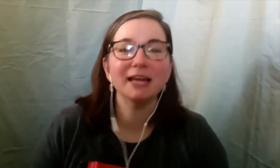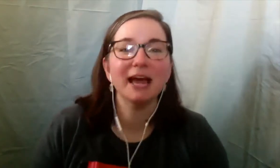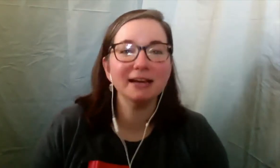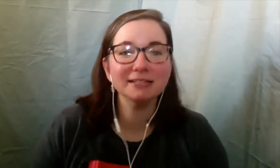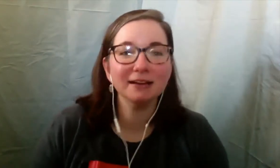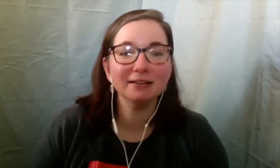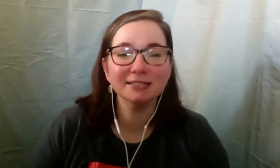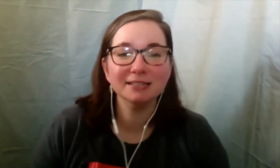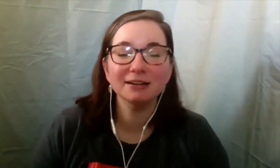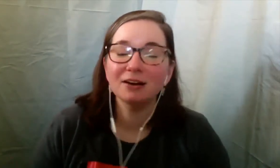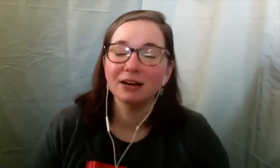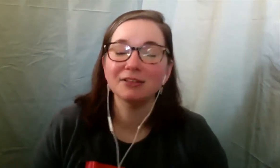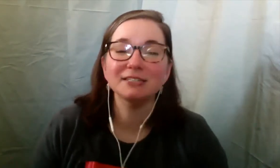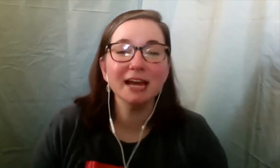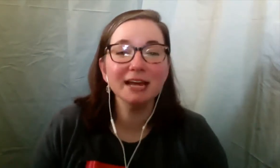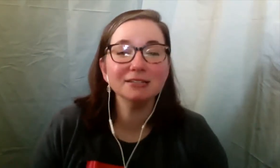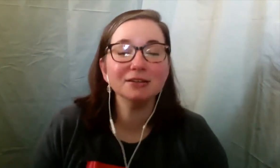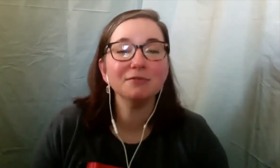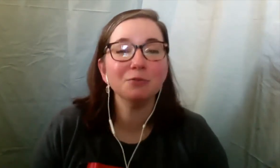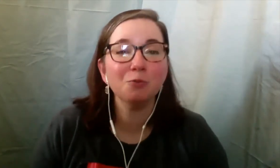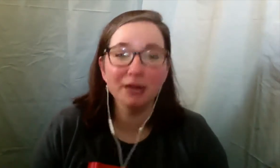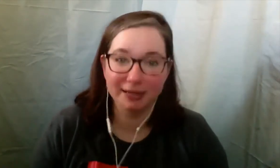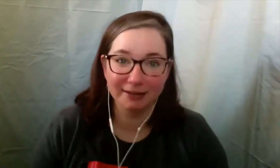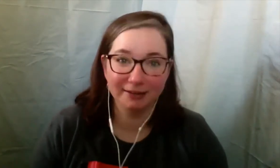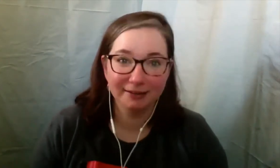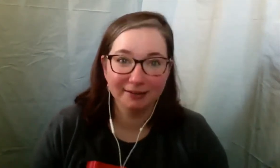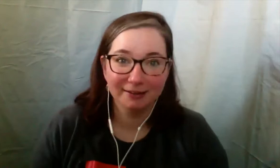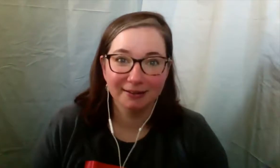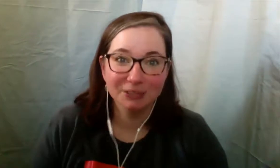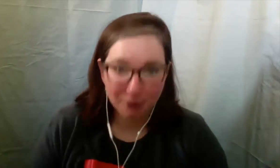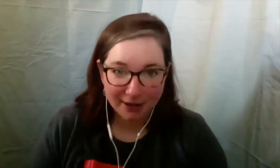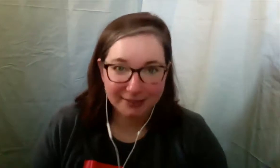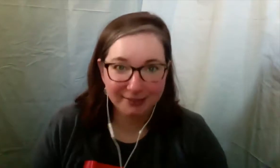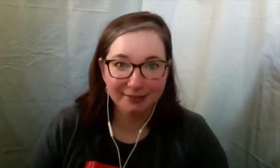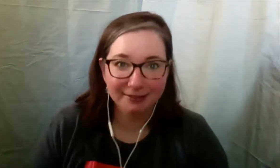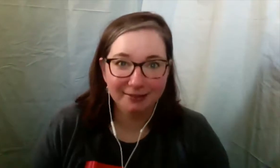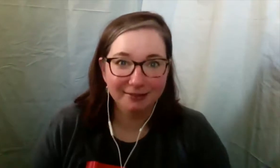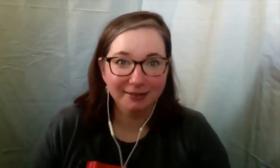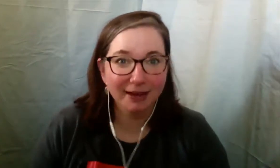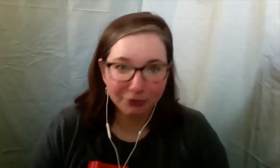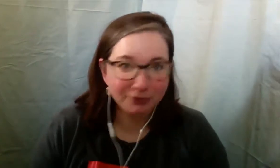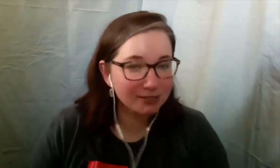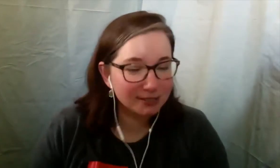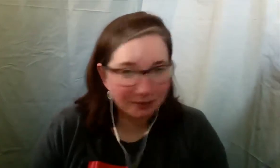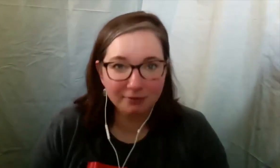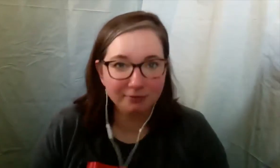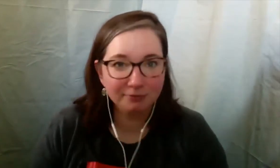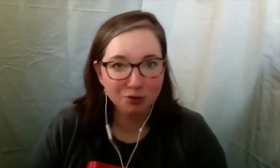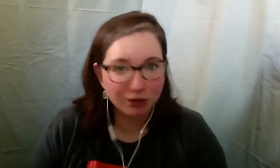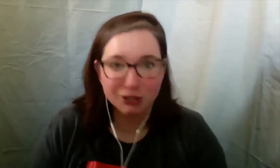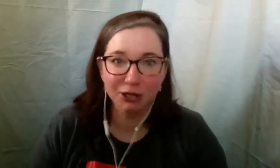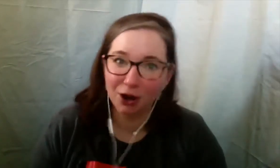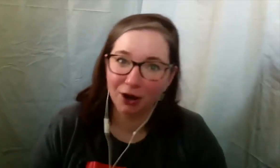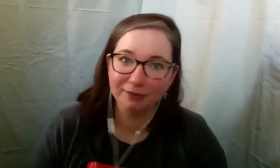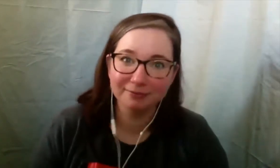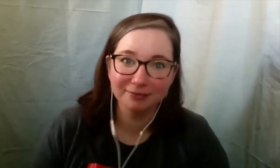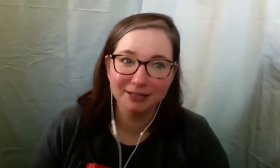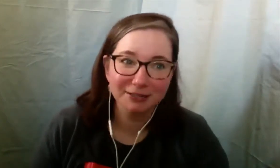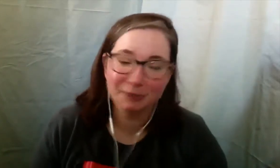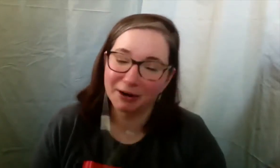ASL lesson in the days of the week. That's right. The calendar still trudges along in spite of the